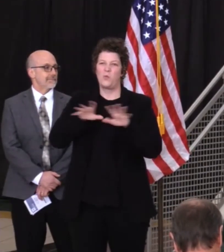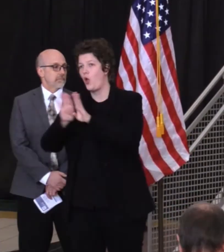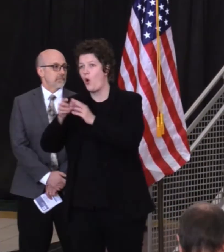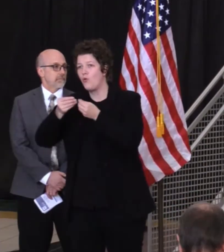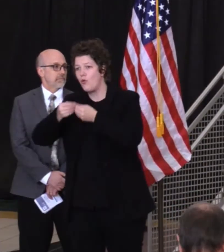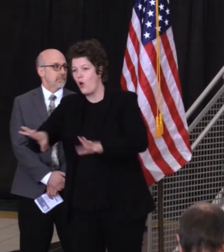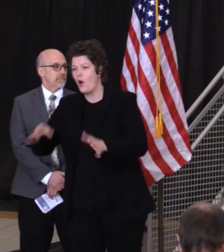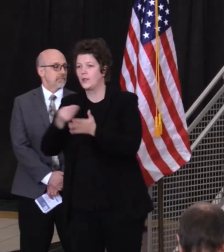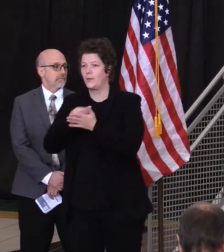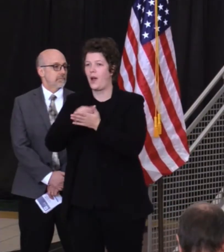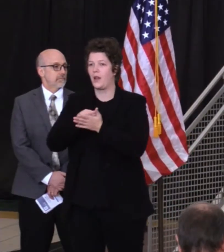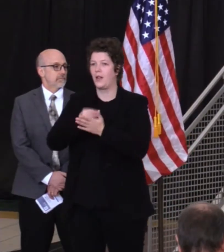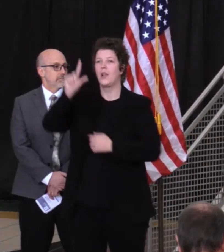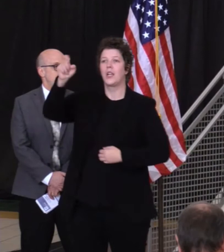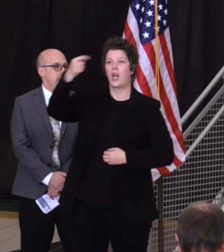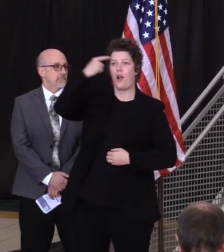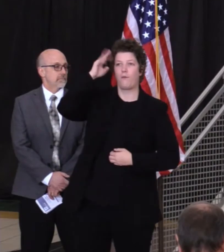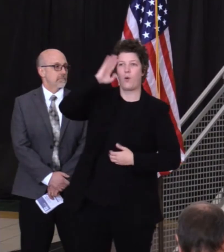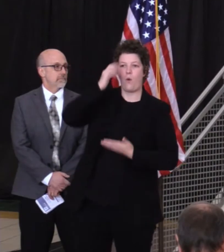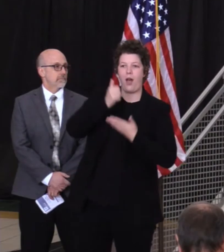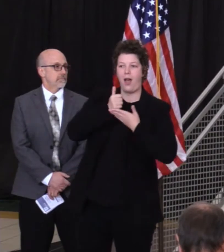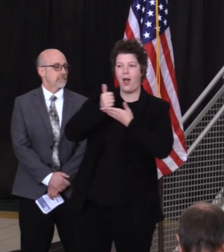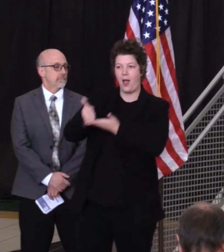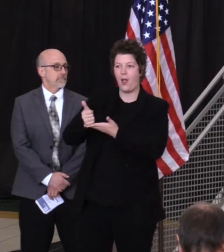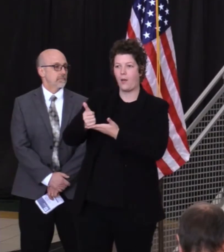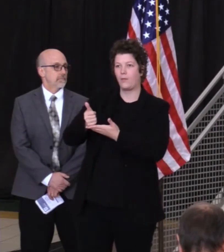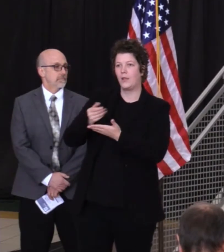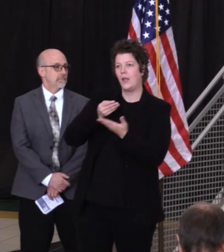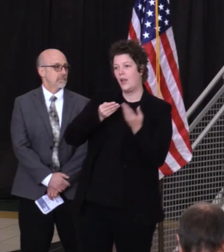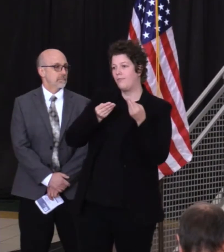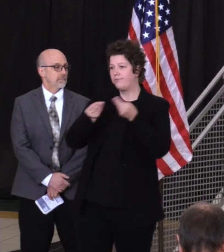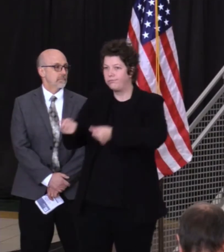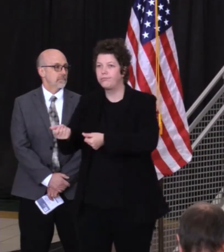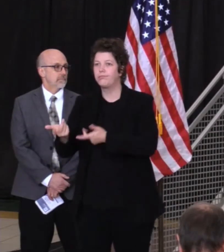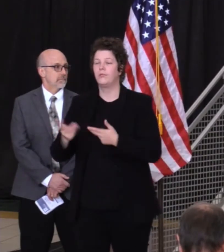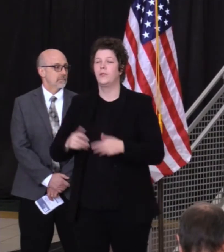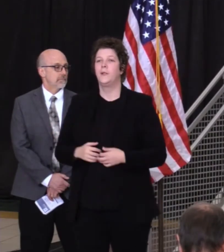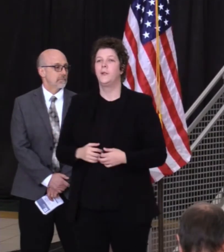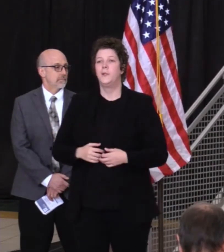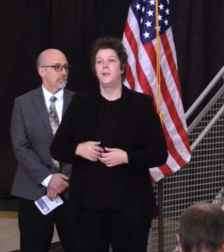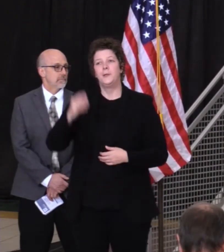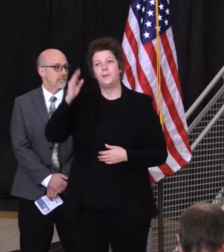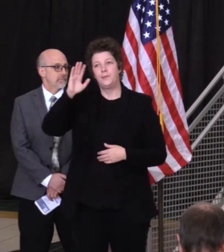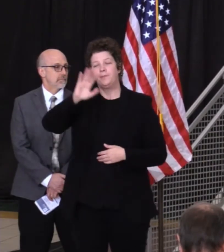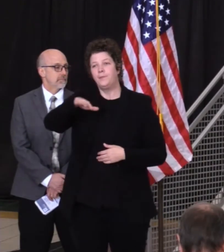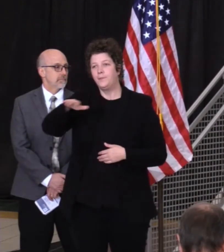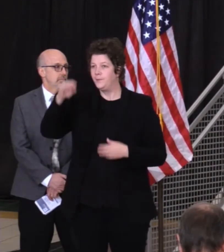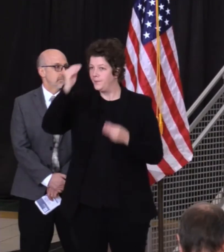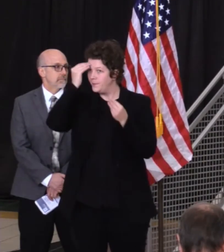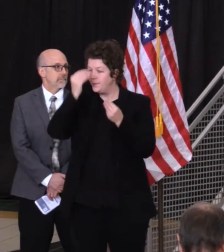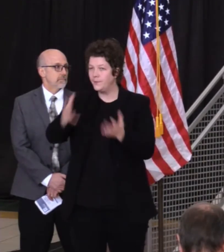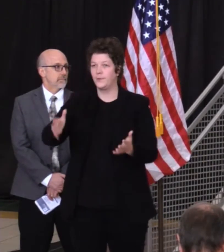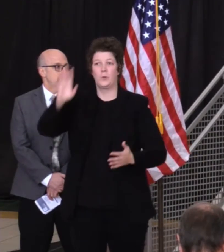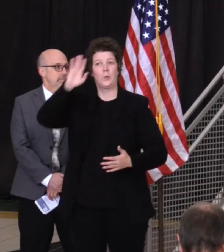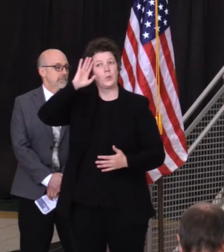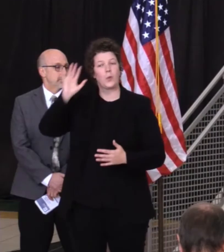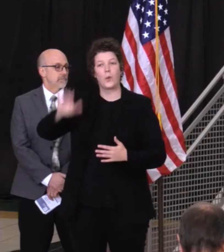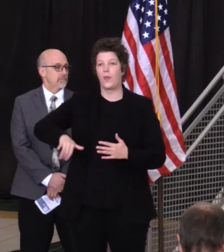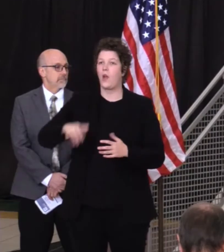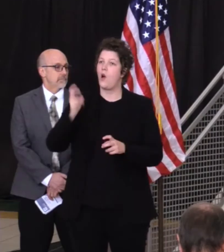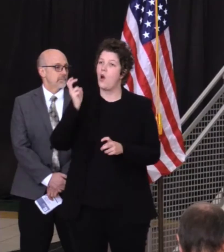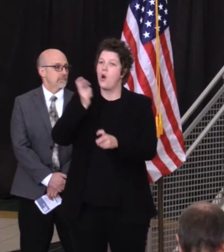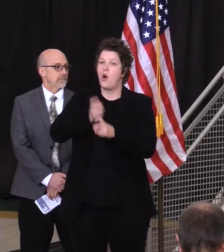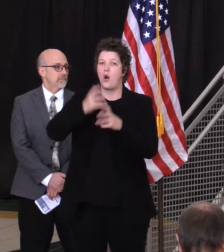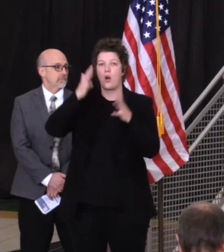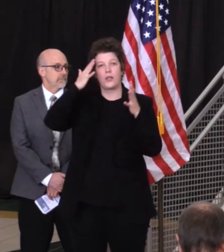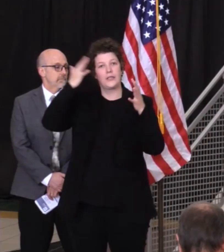from people. I just want to say, we know that it is incredibly difficult to make decisions that have required businesses to